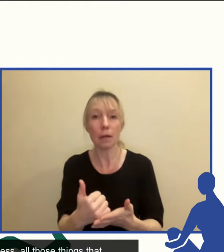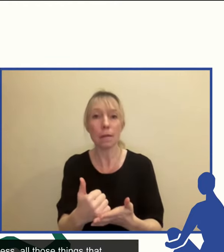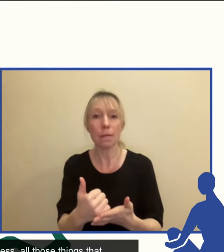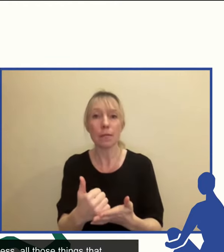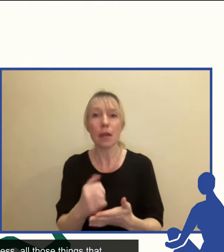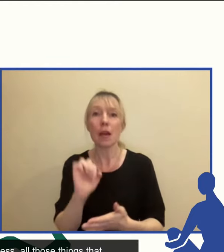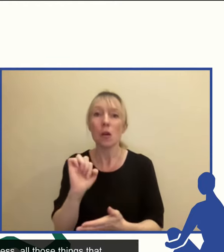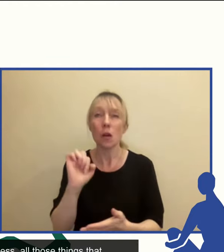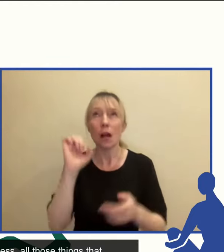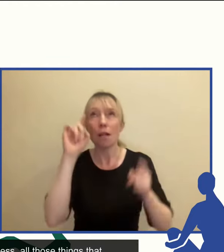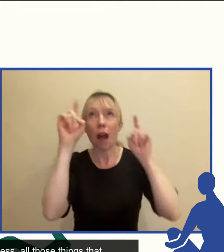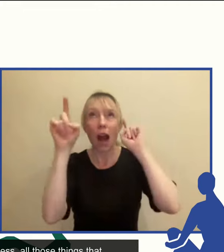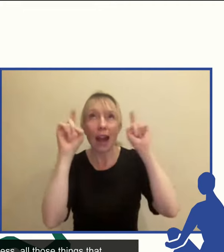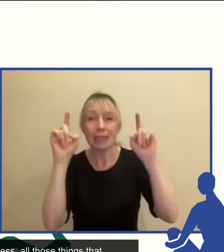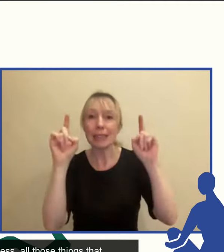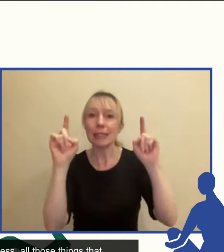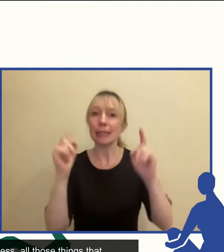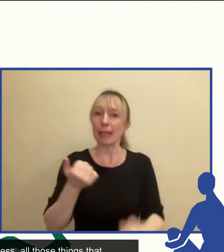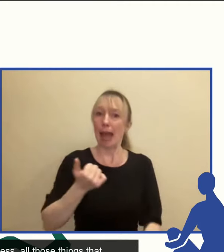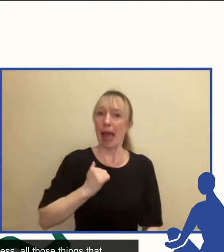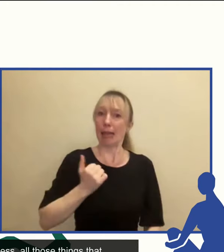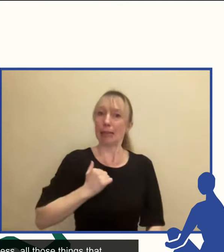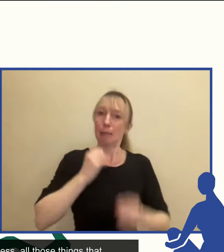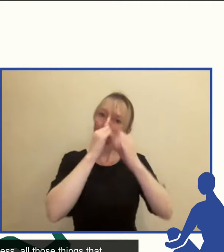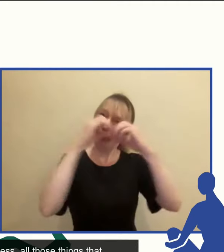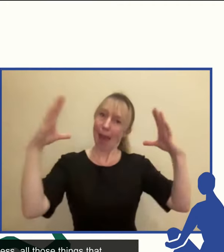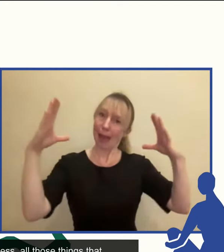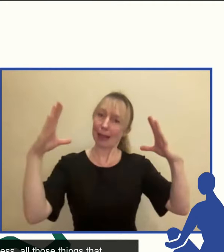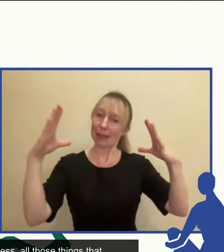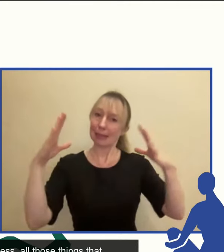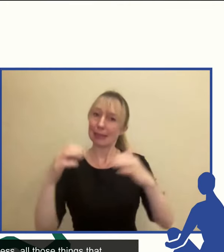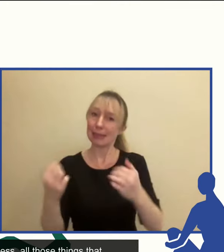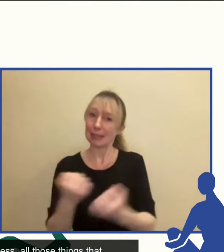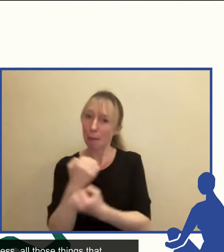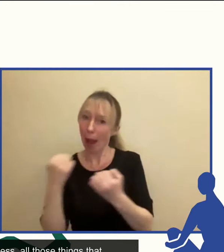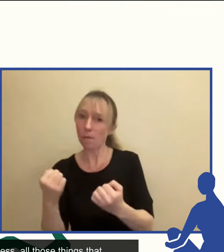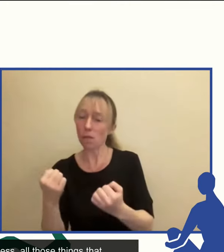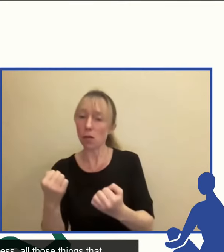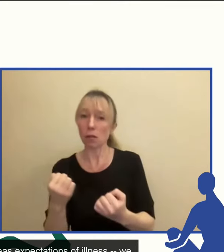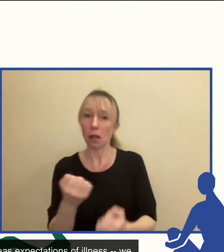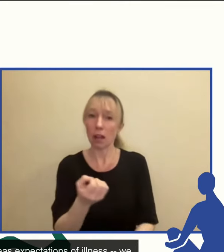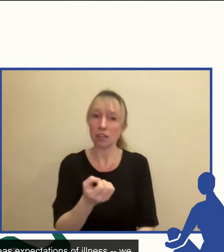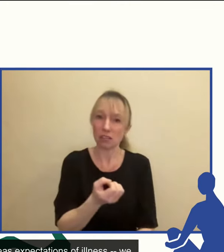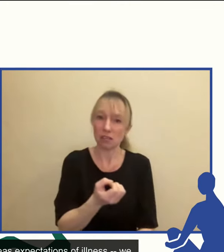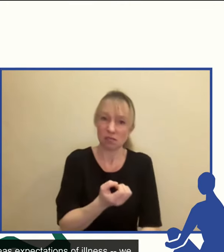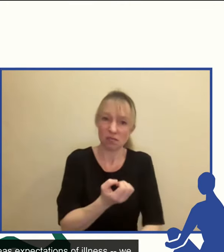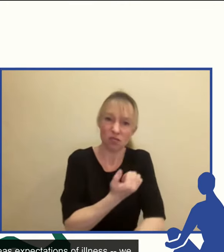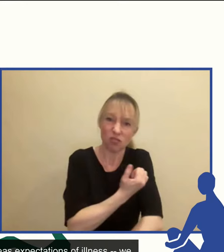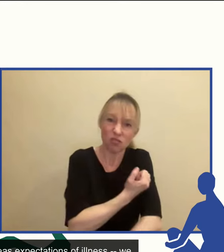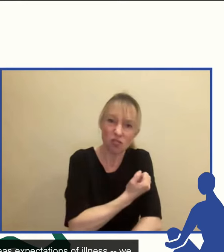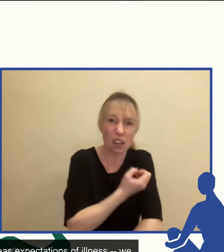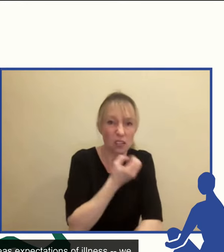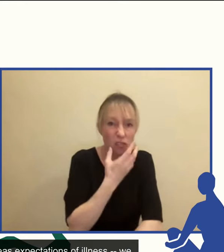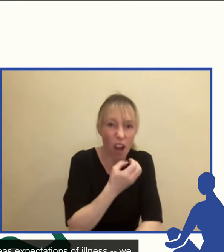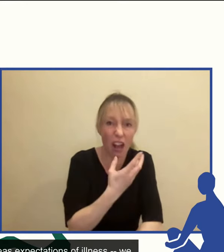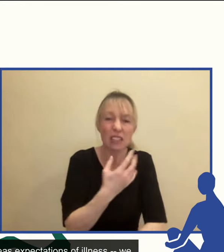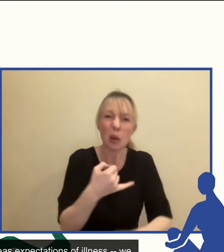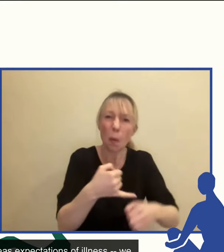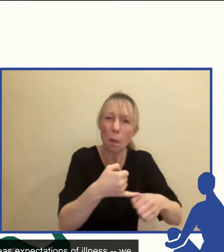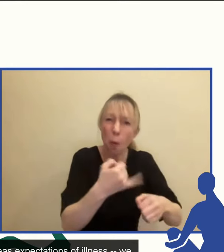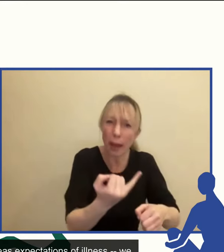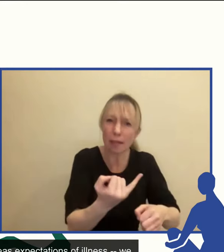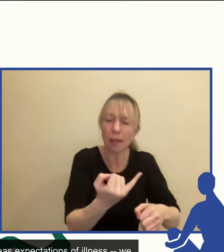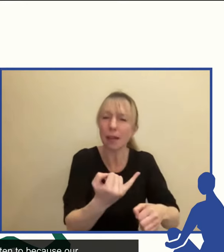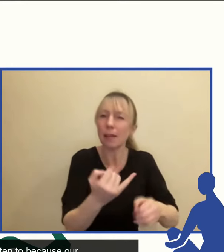expectations of illness are as powerful as drugs and poisons, so we have to be very careful who we listen to, because our